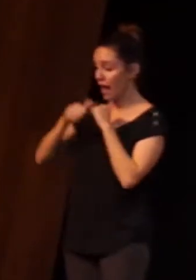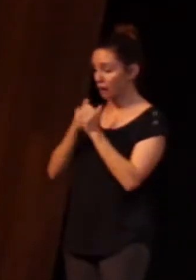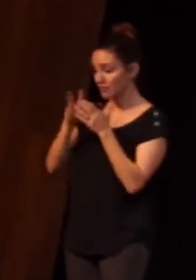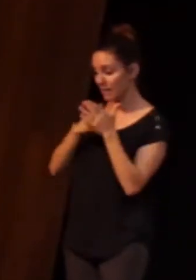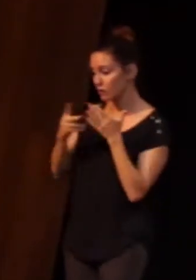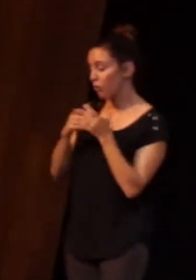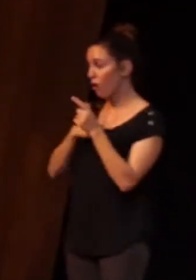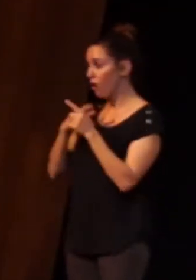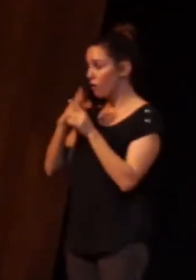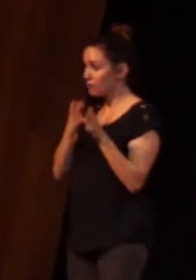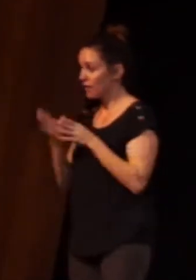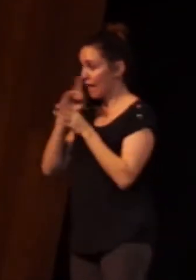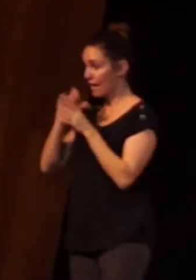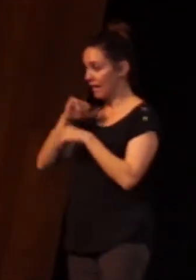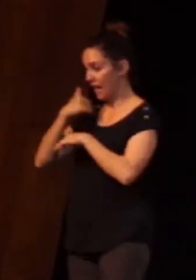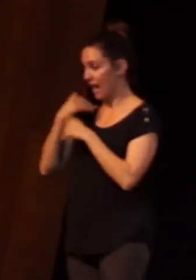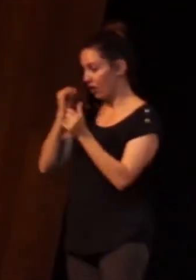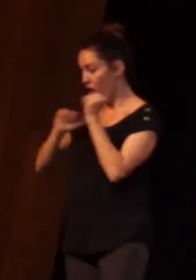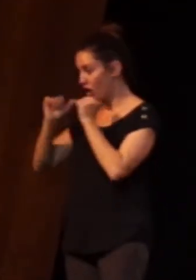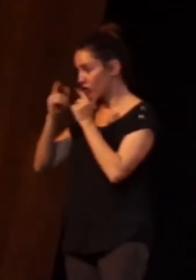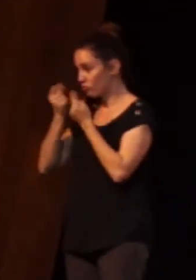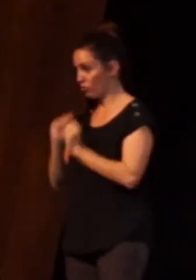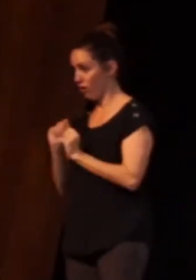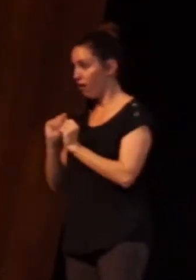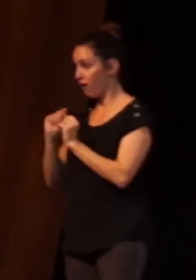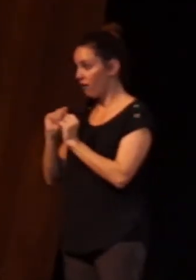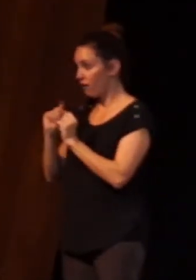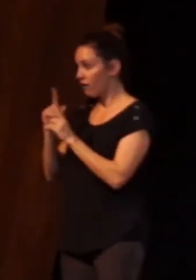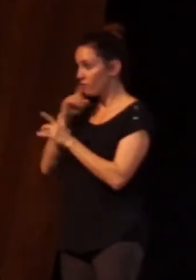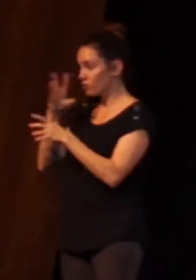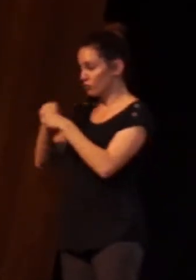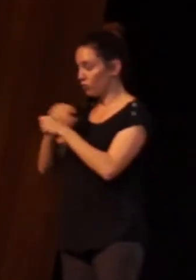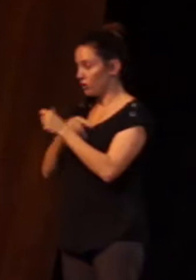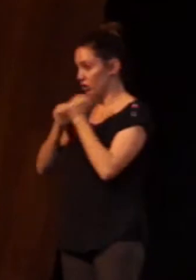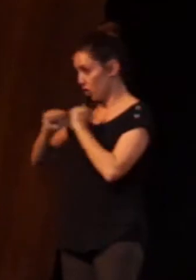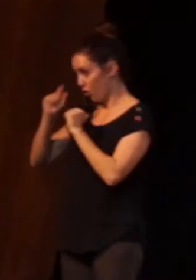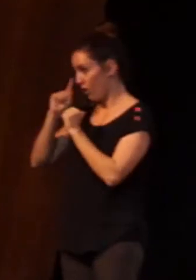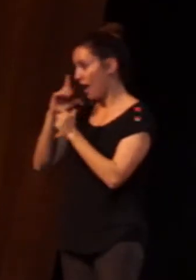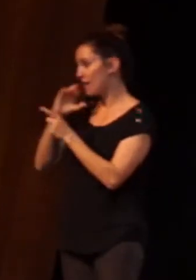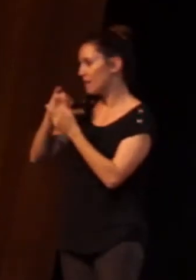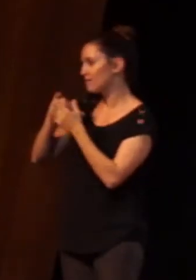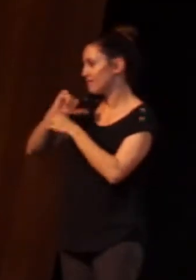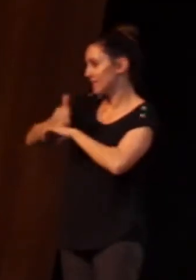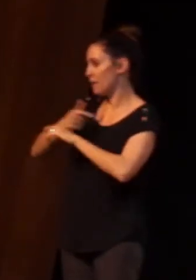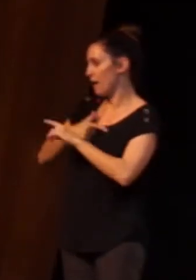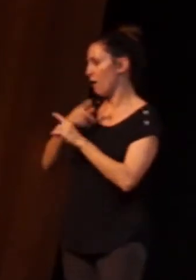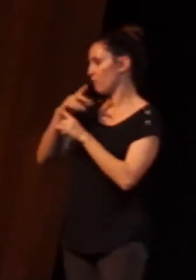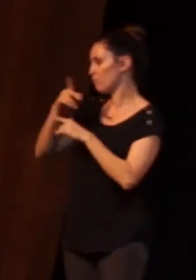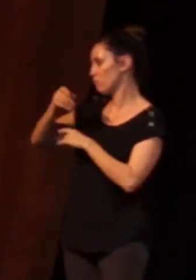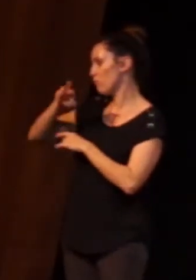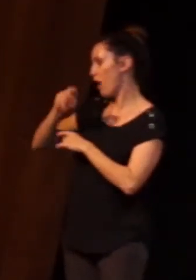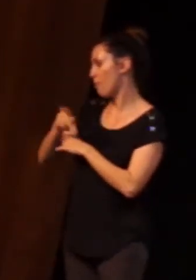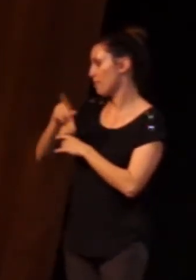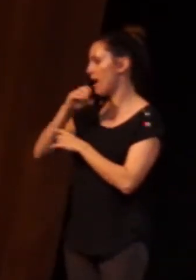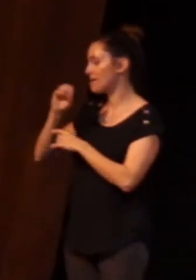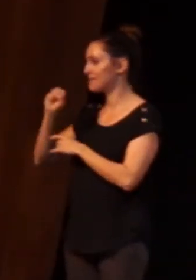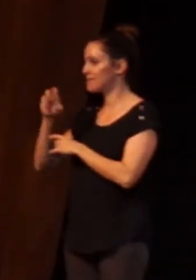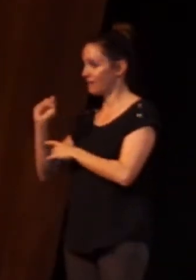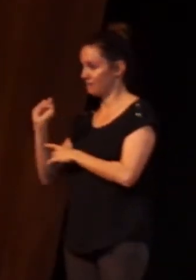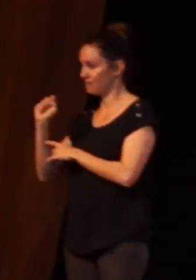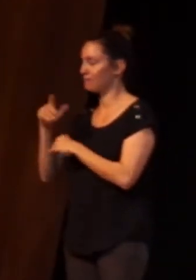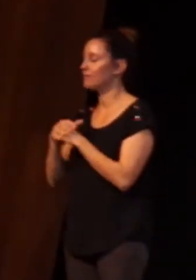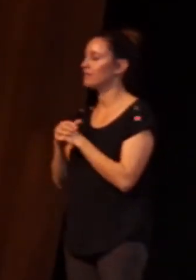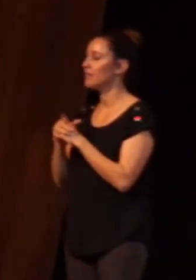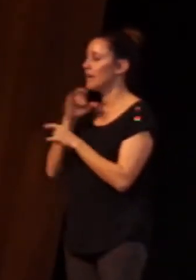and hold auditions, about the struggle of having to cast a show, and how to make set and prop lists, take line notes, and mark